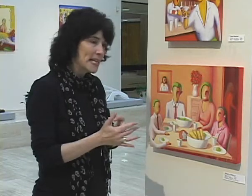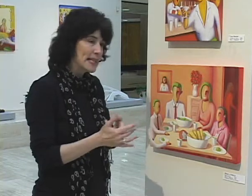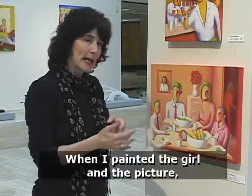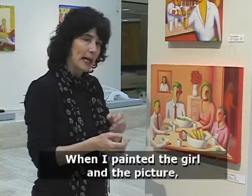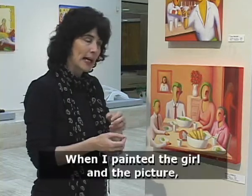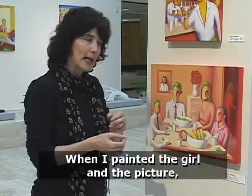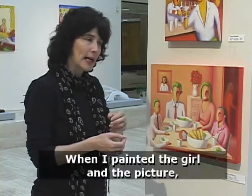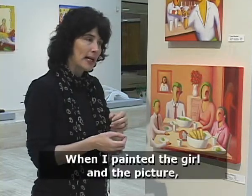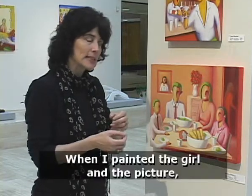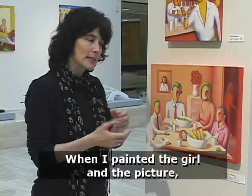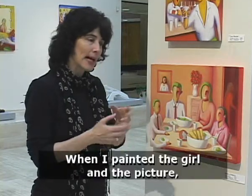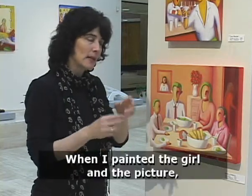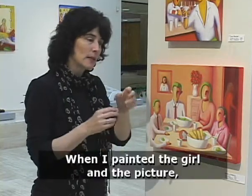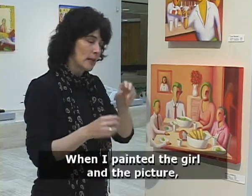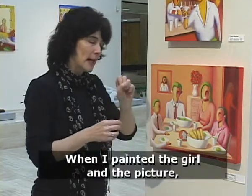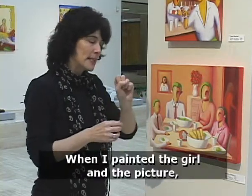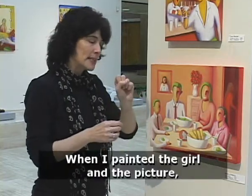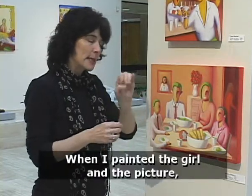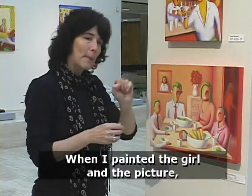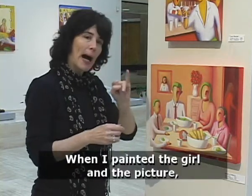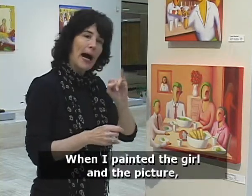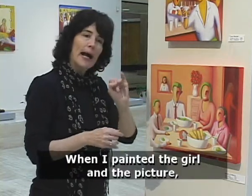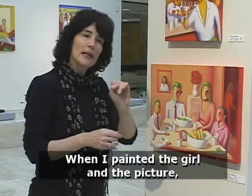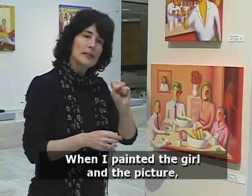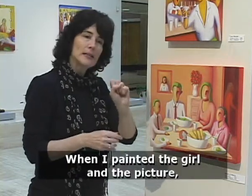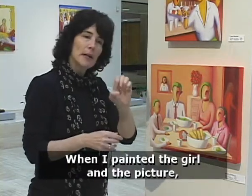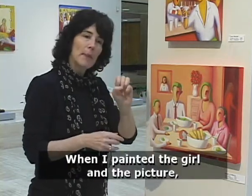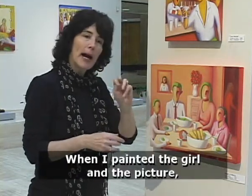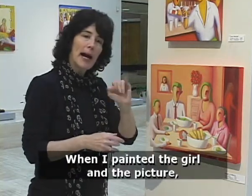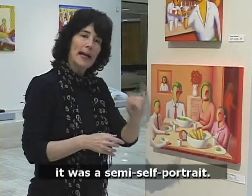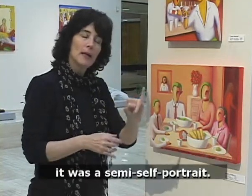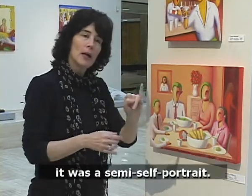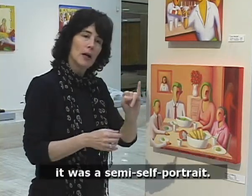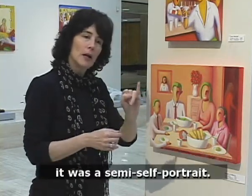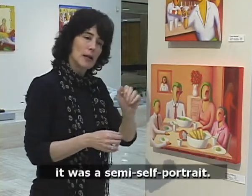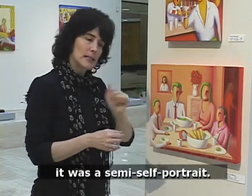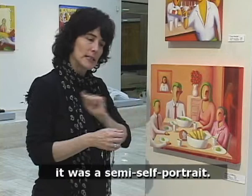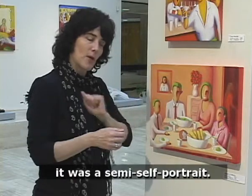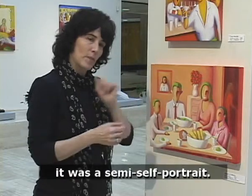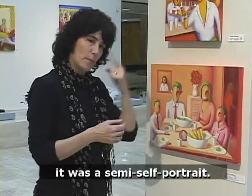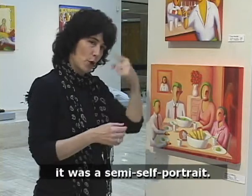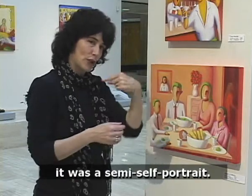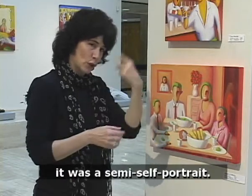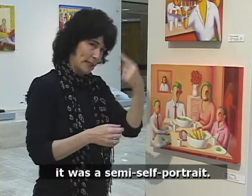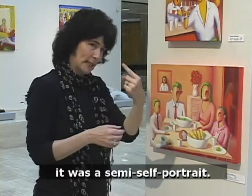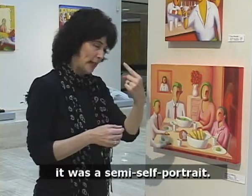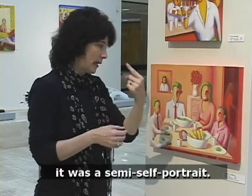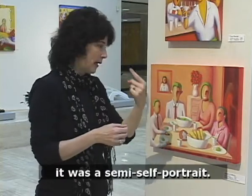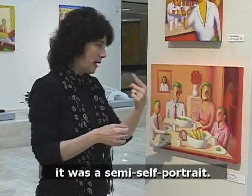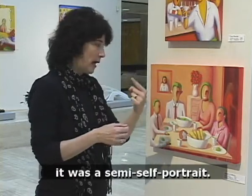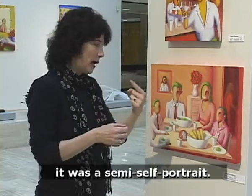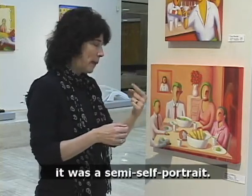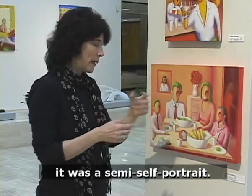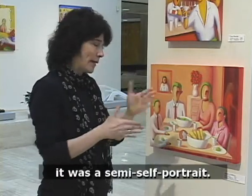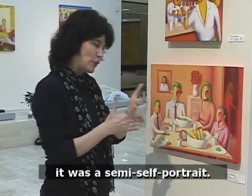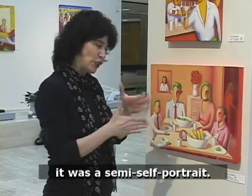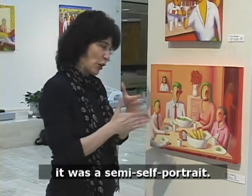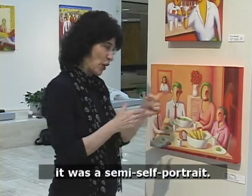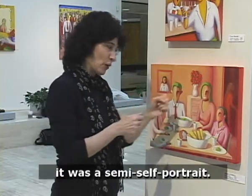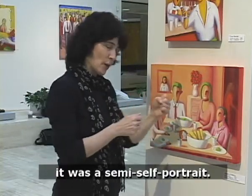When I painted the girl and the picture, it was a semi-self-portrait. It was